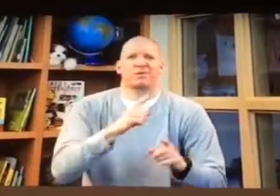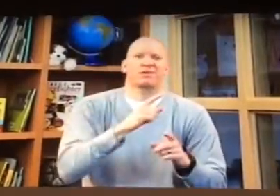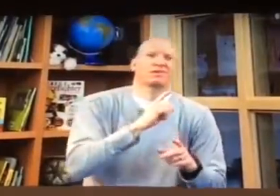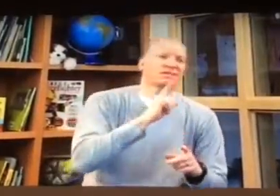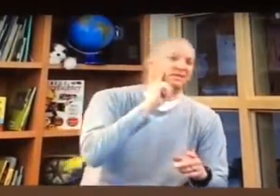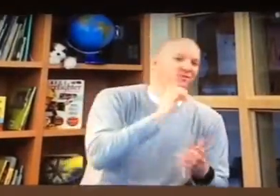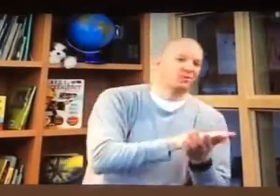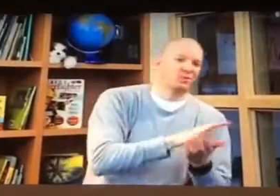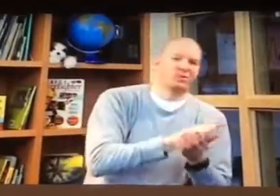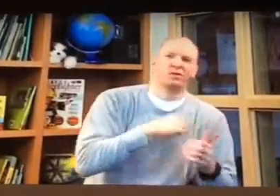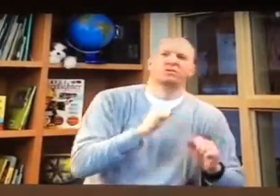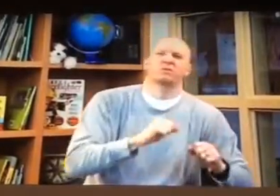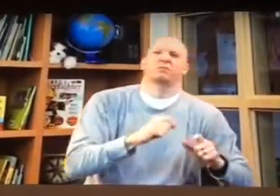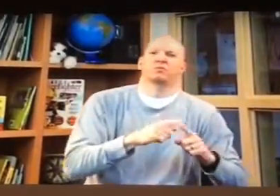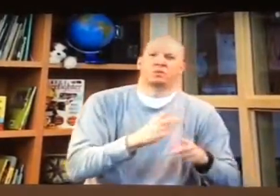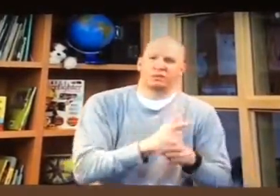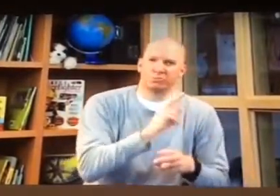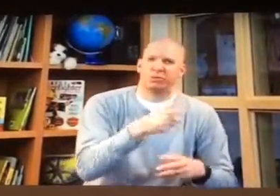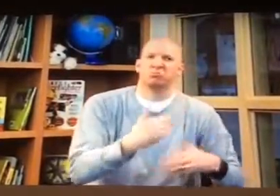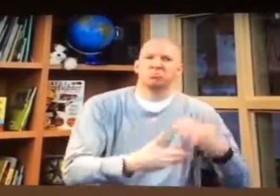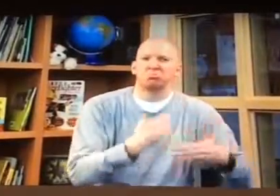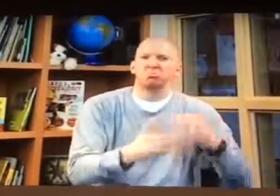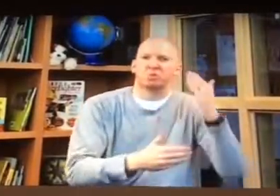it seemed like, I